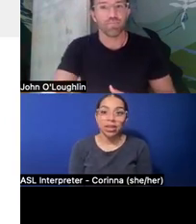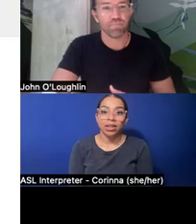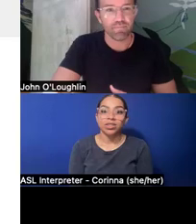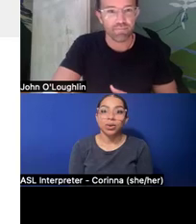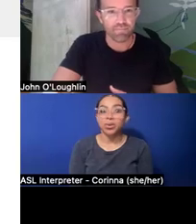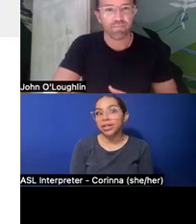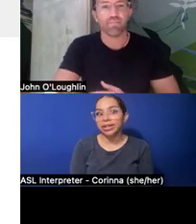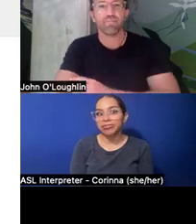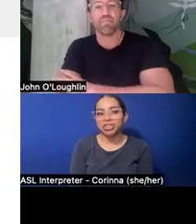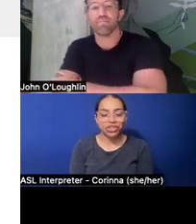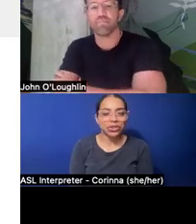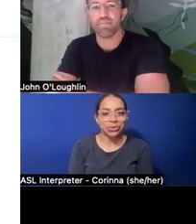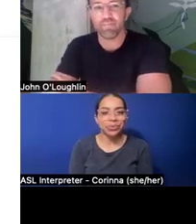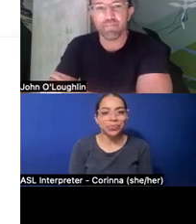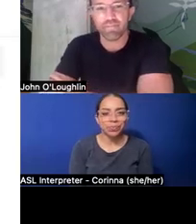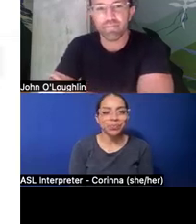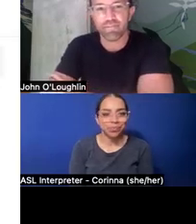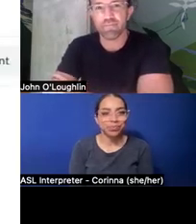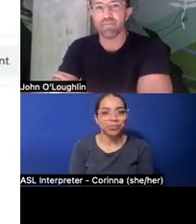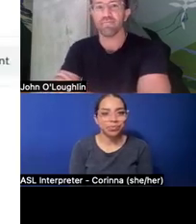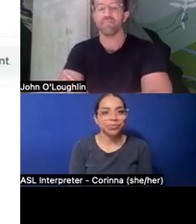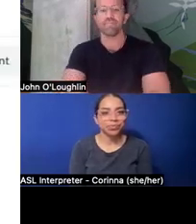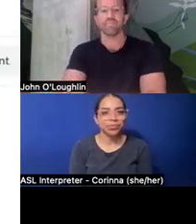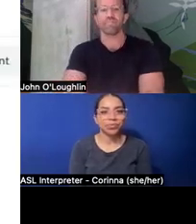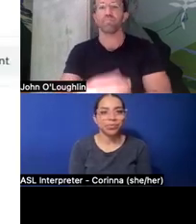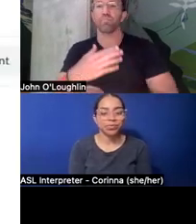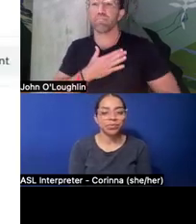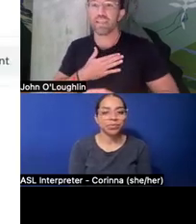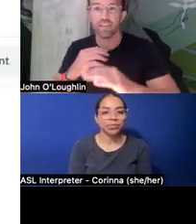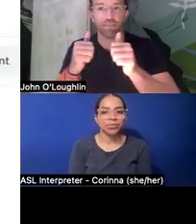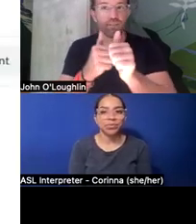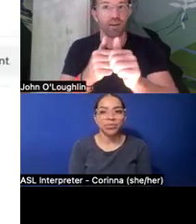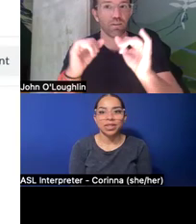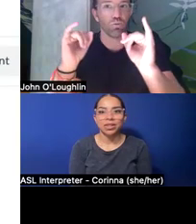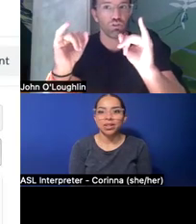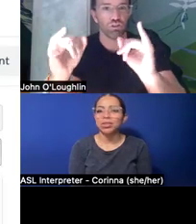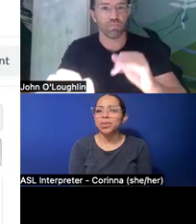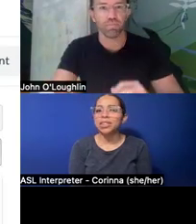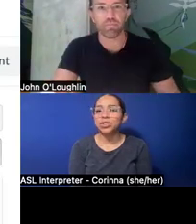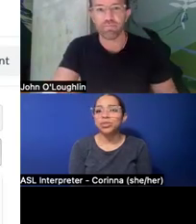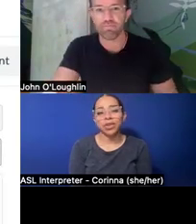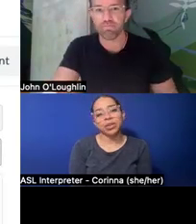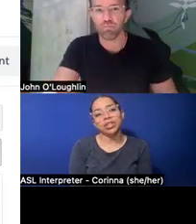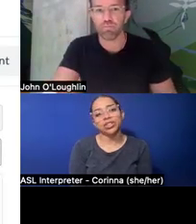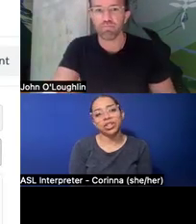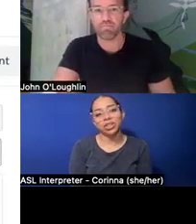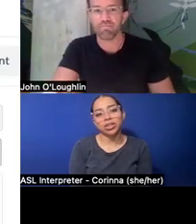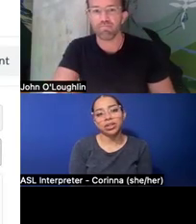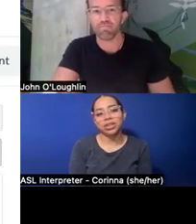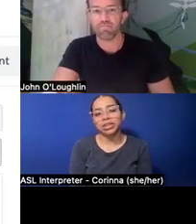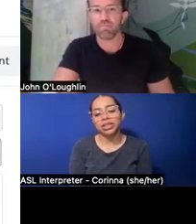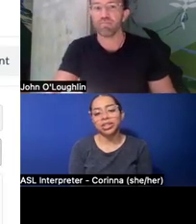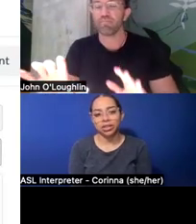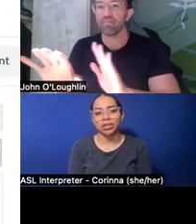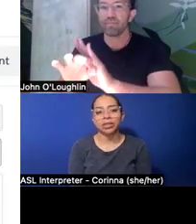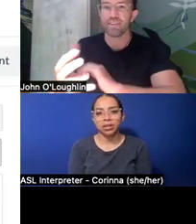So I'm going to click it and show you. So please do follow the instructions that are